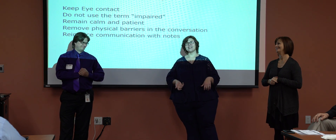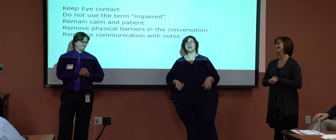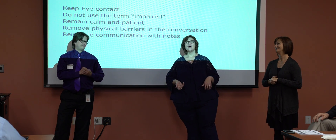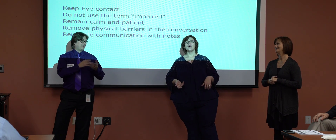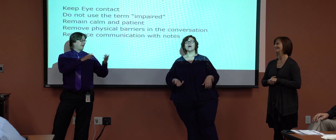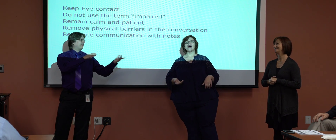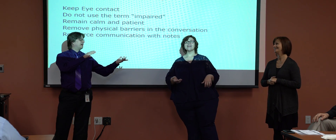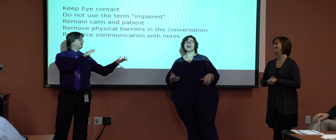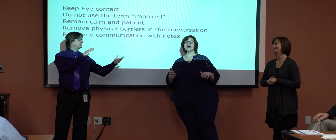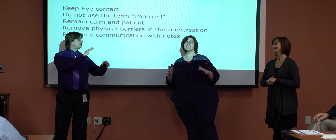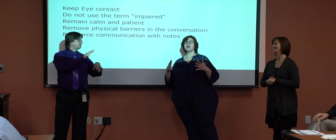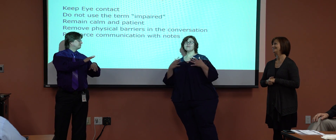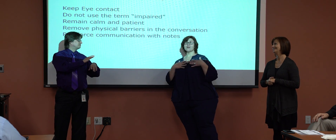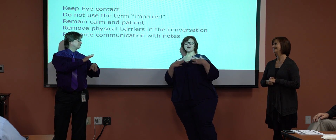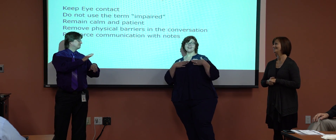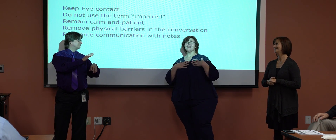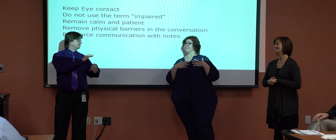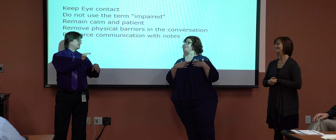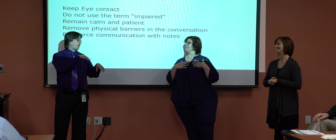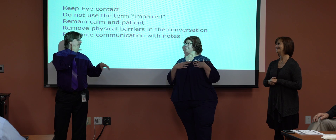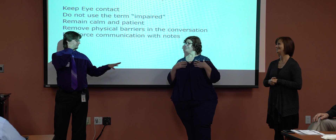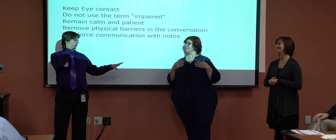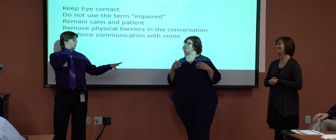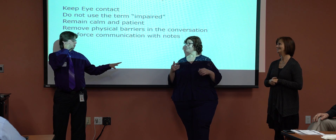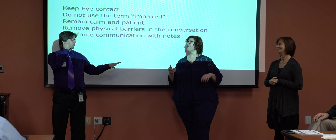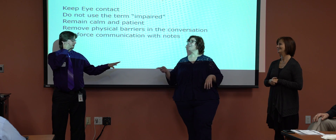time. I know And for...